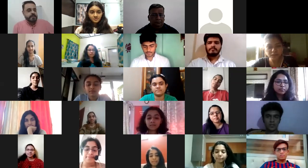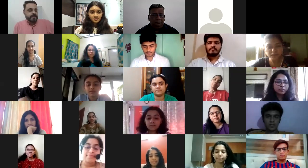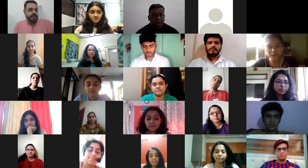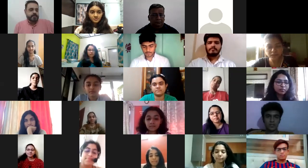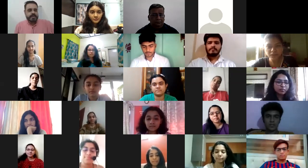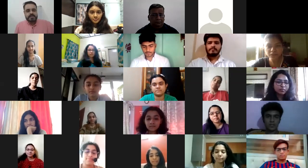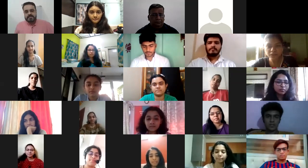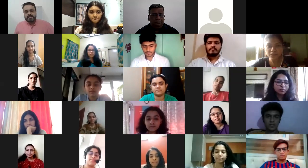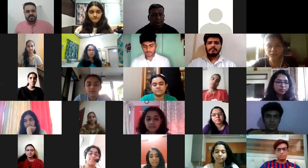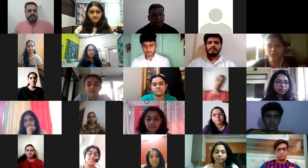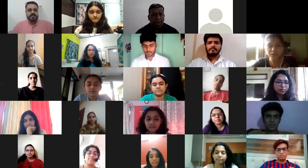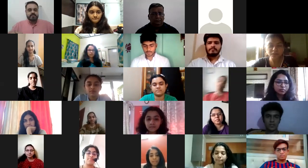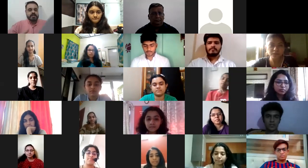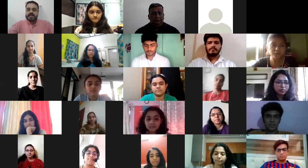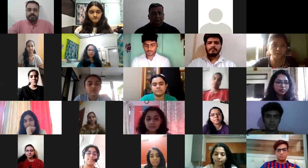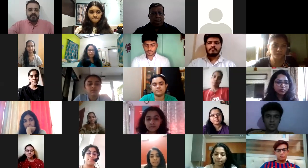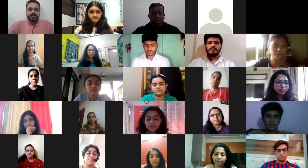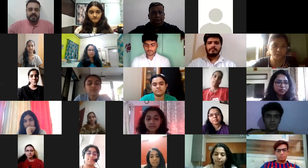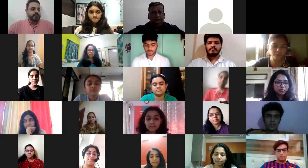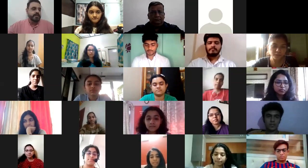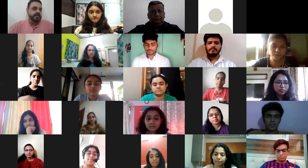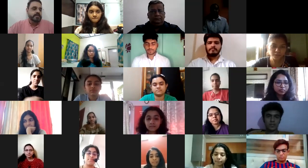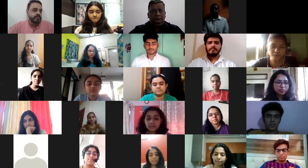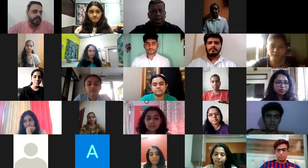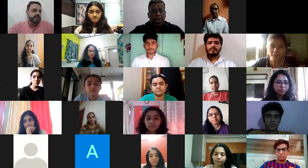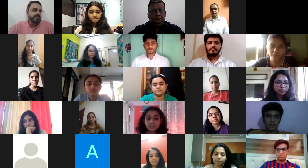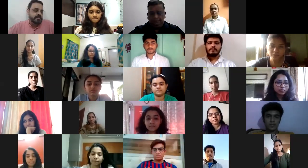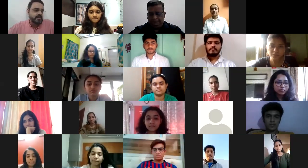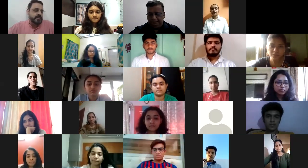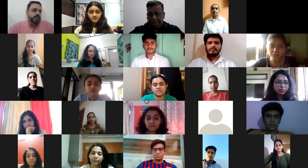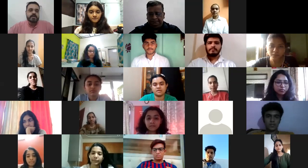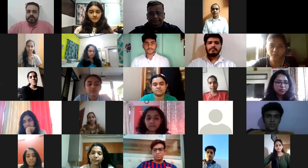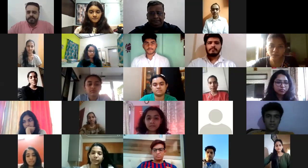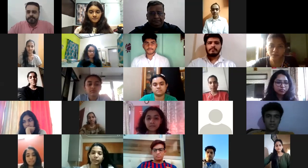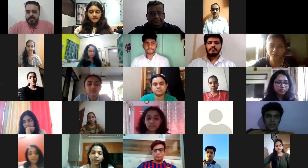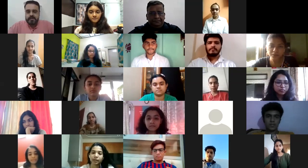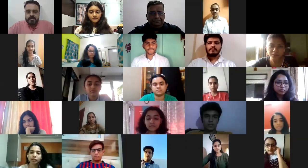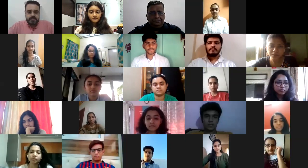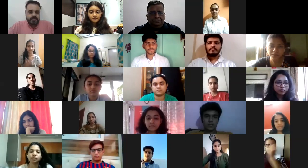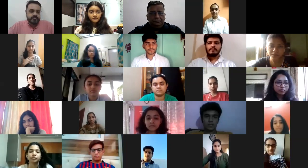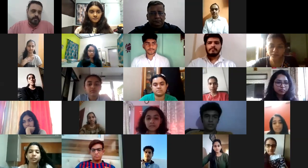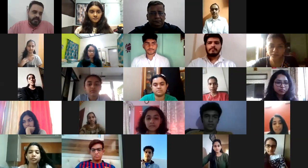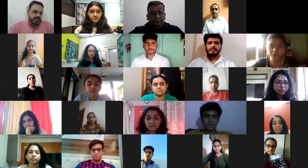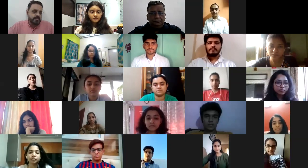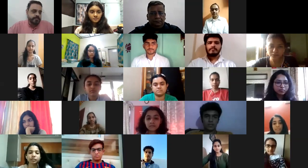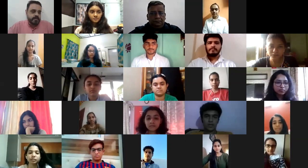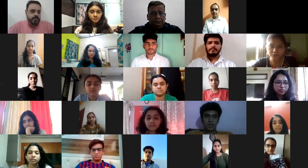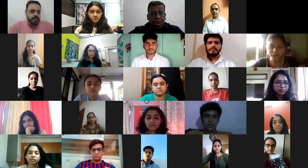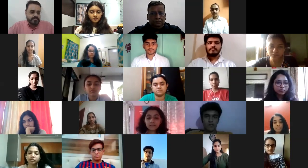So in today's session, whatever time that we are left with, so we'll be trying to cover a few things because